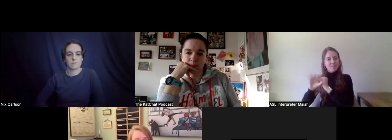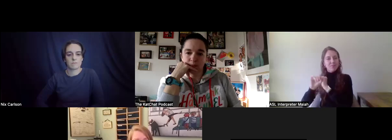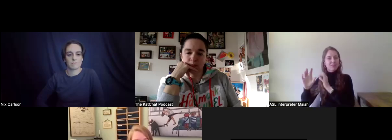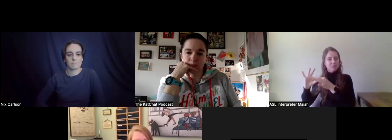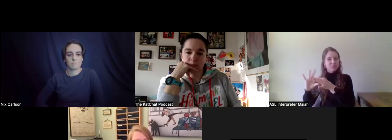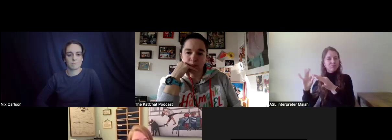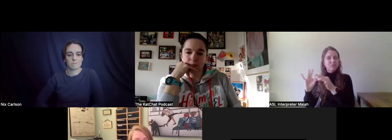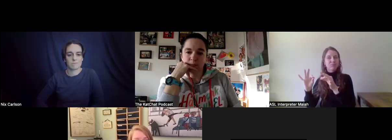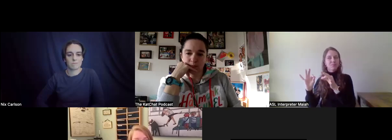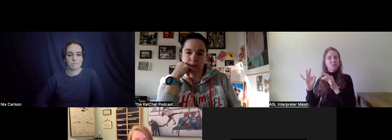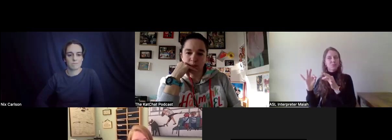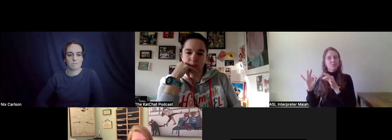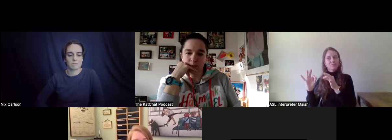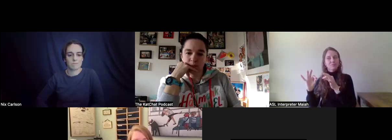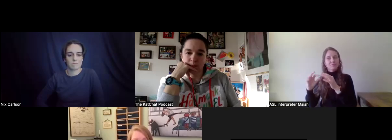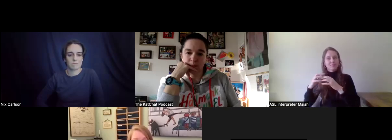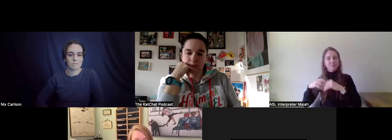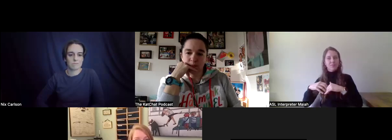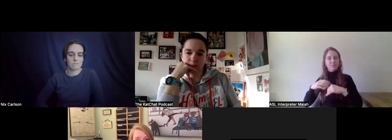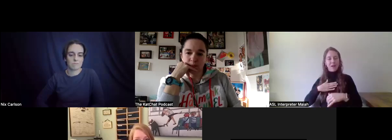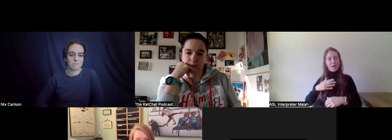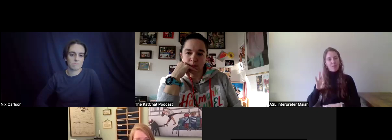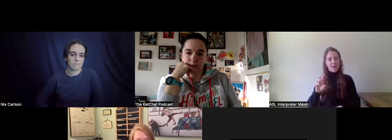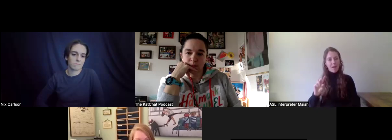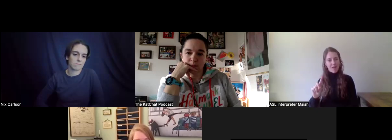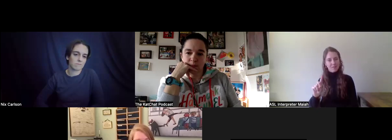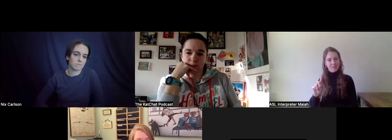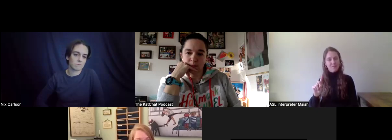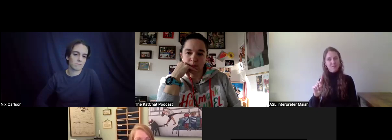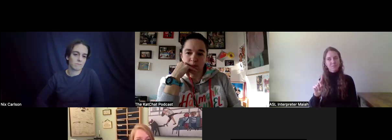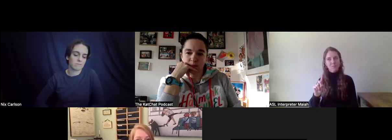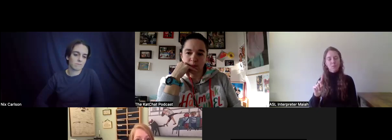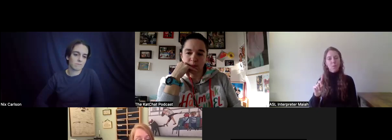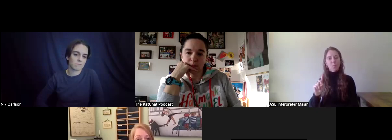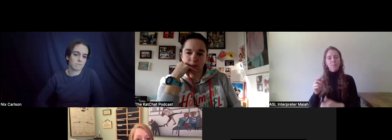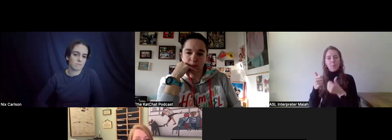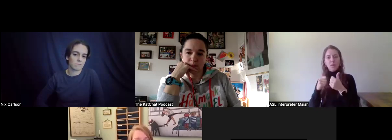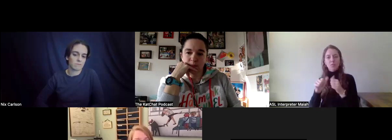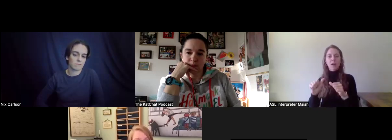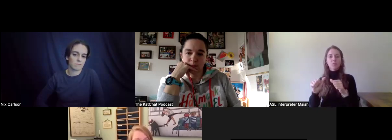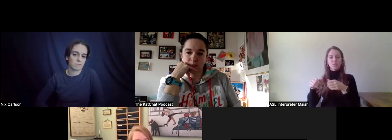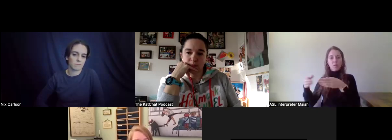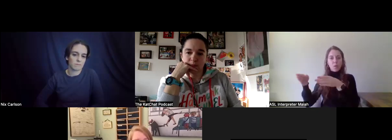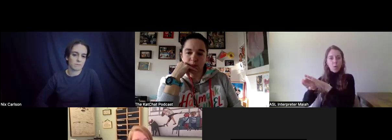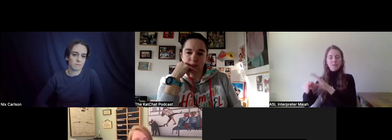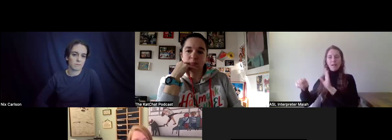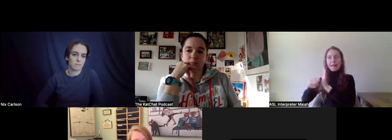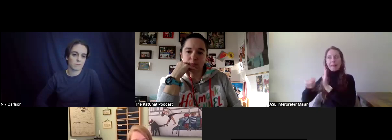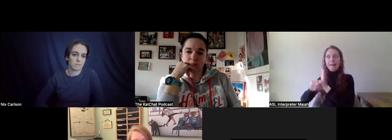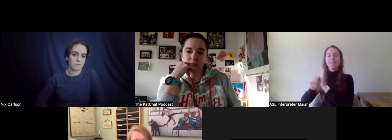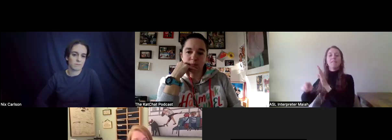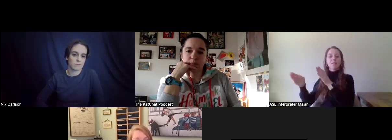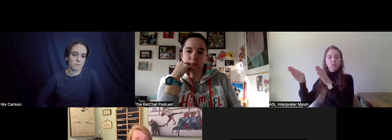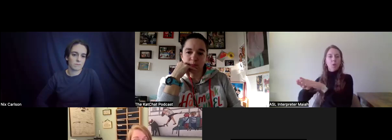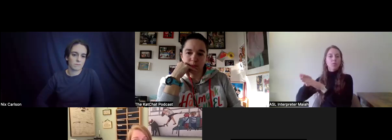away at your brand. So trying to put some, close that negative news cycle as quickly as you